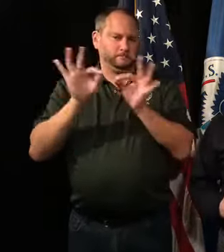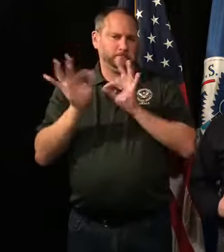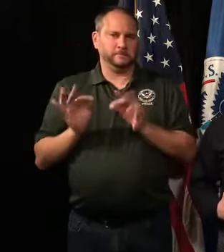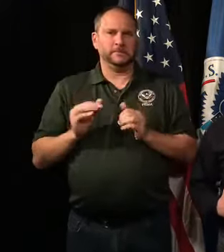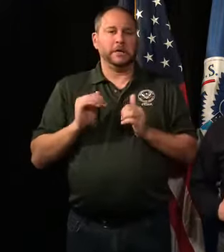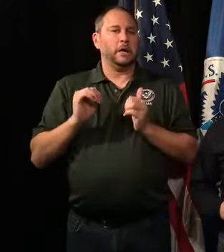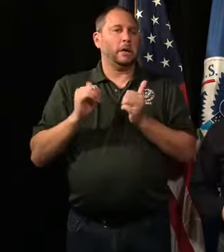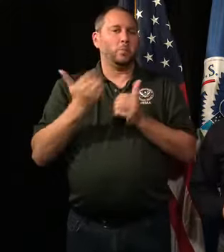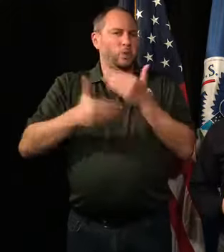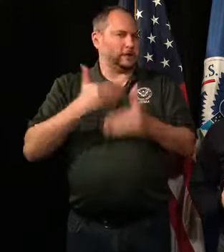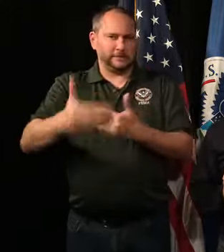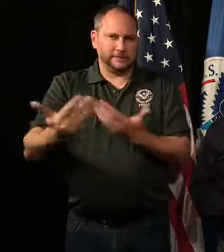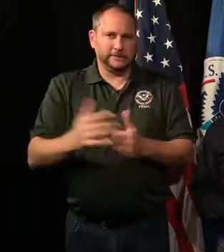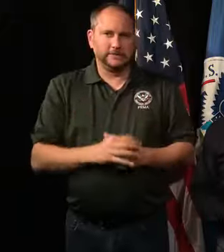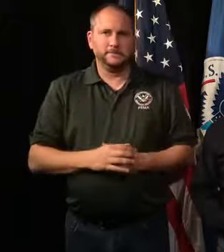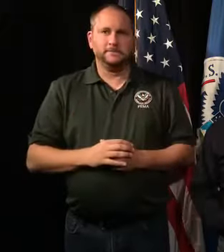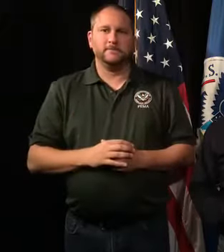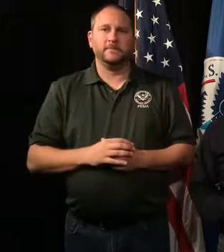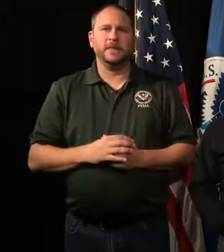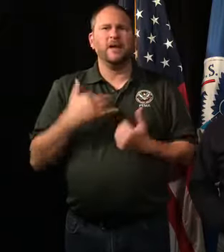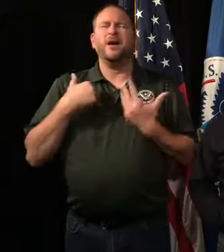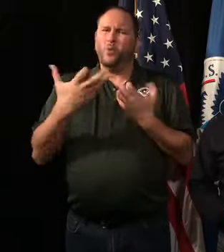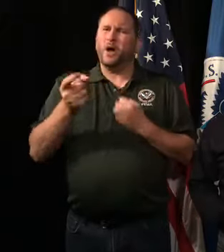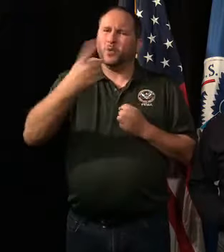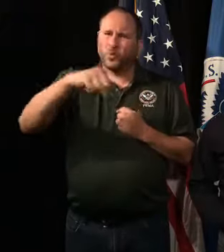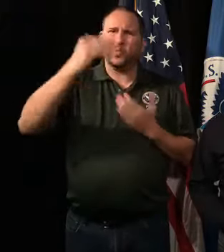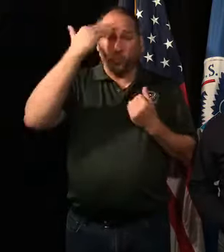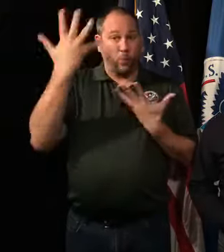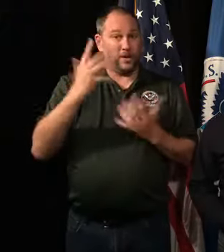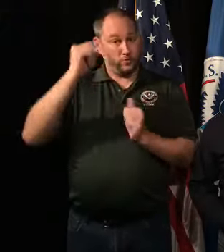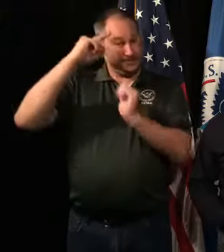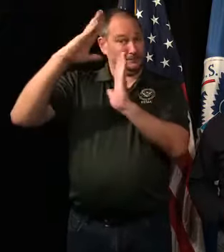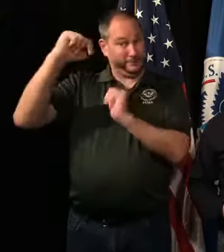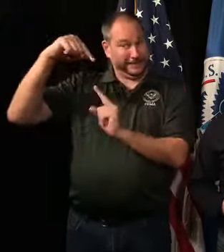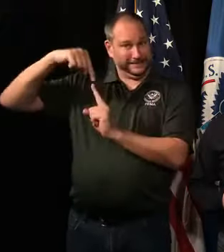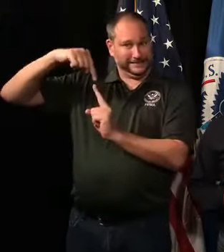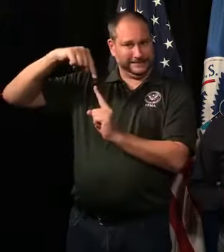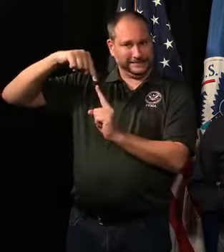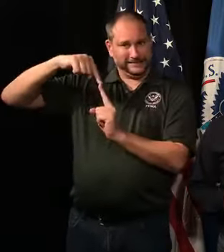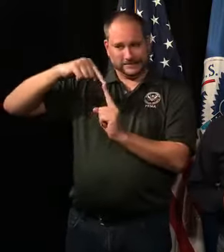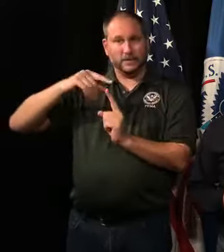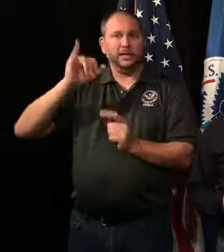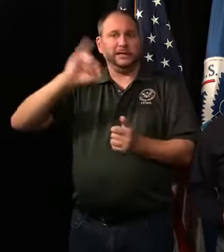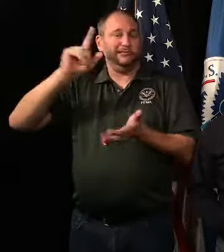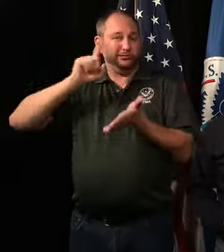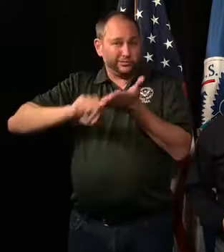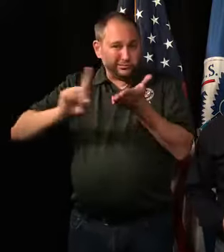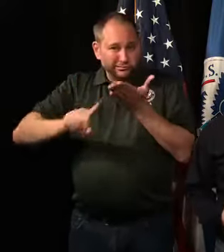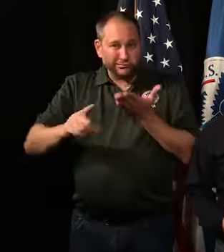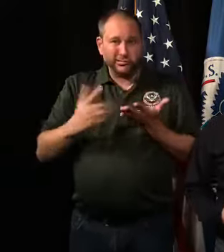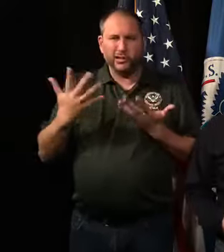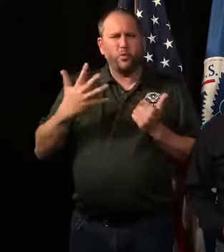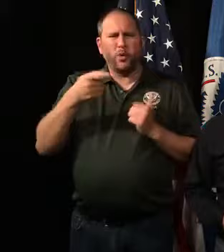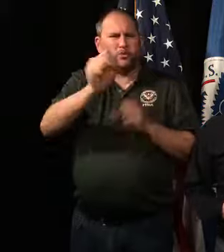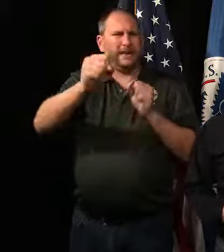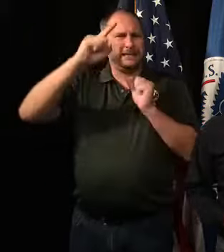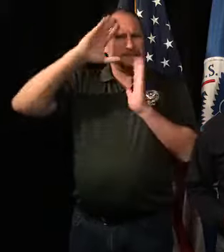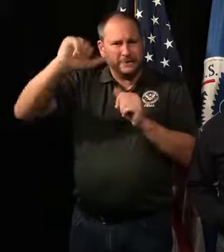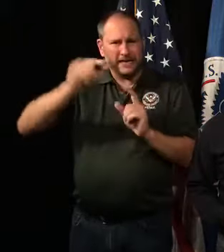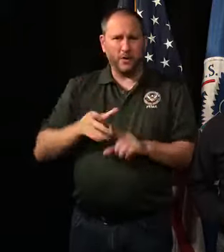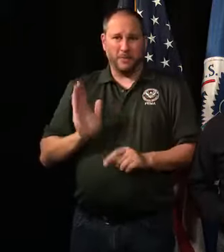I want to make sure that you know what to expect of our adjusters, what you should expect out of